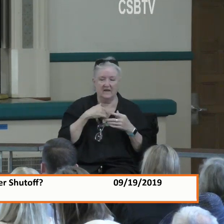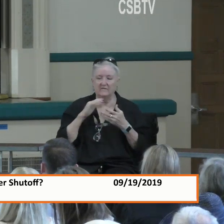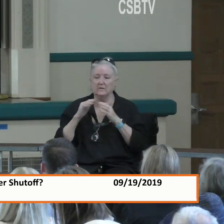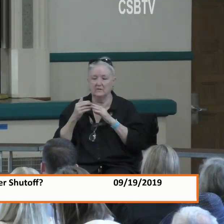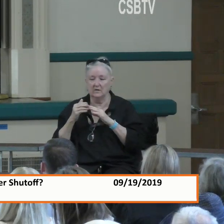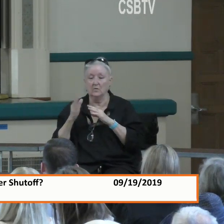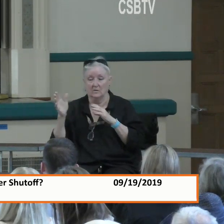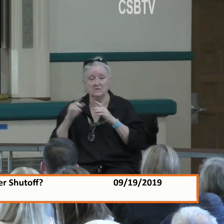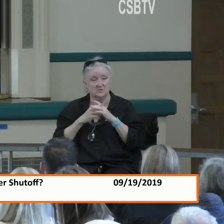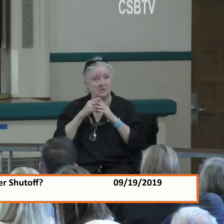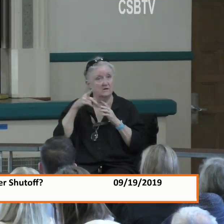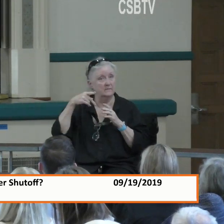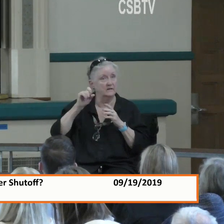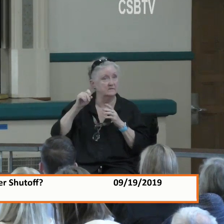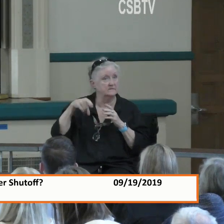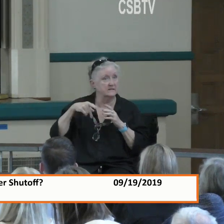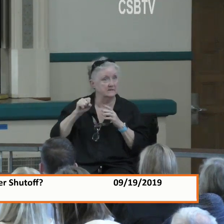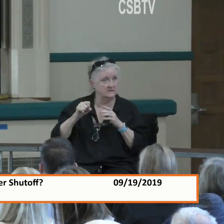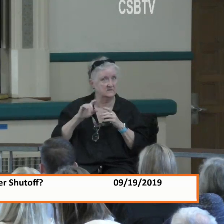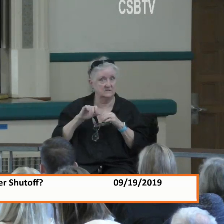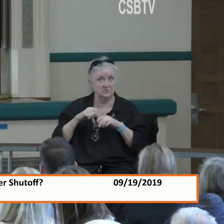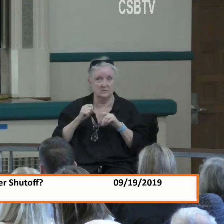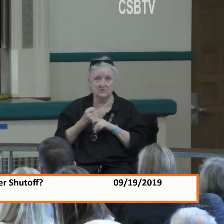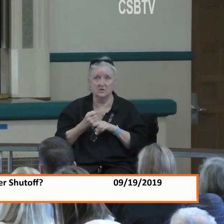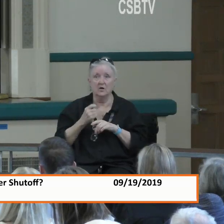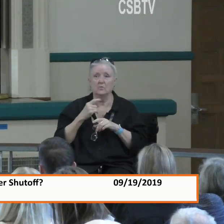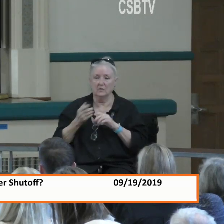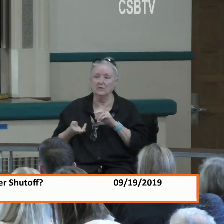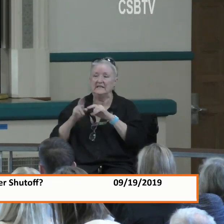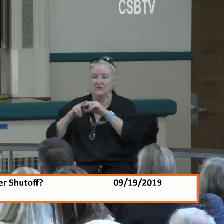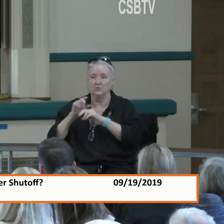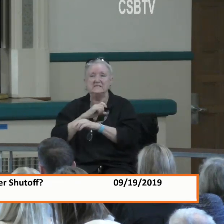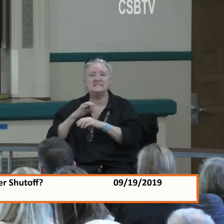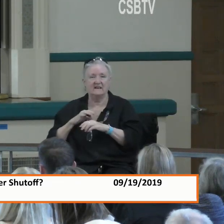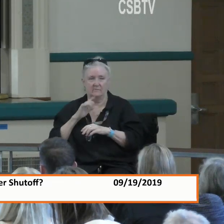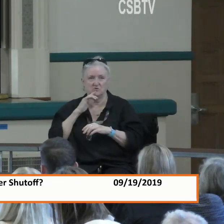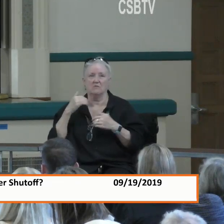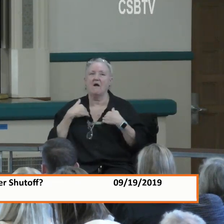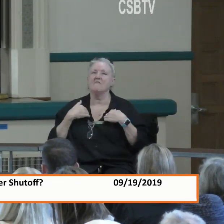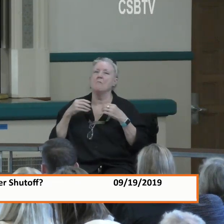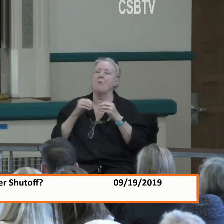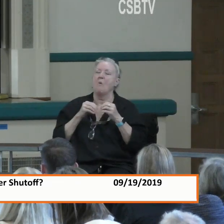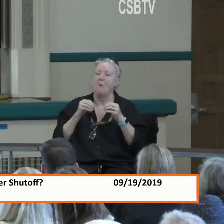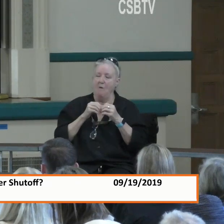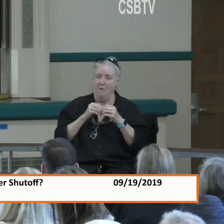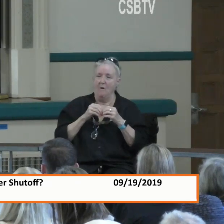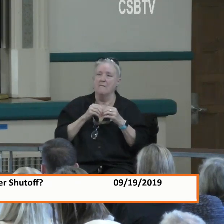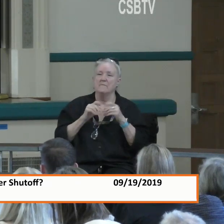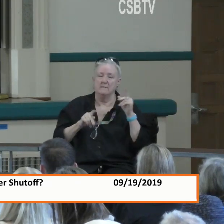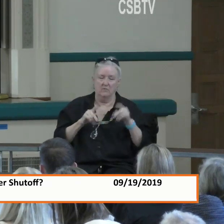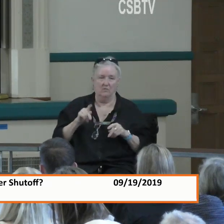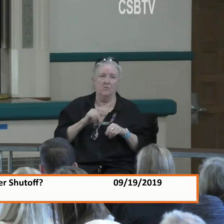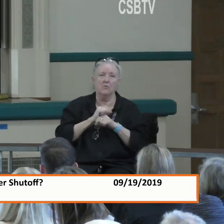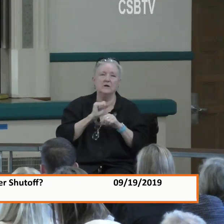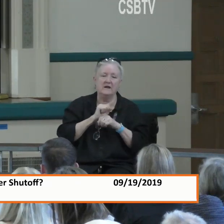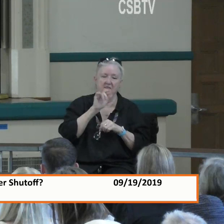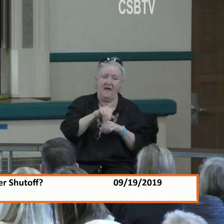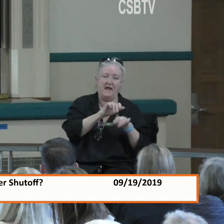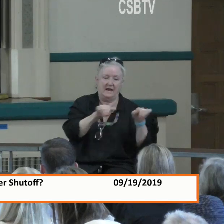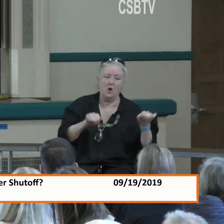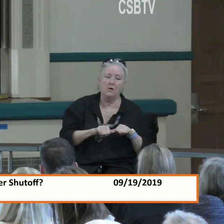PSPS situation, that we're actually going to upstaff and make sure that we have additional patrol personnel working in that